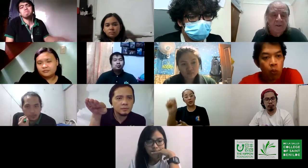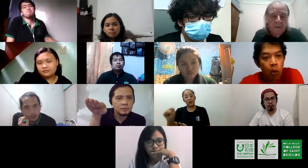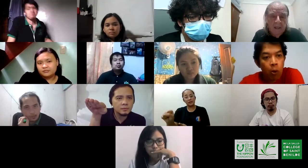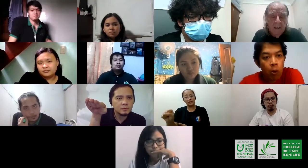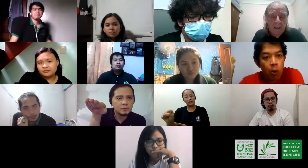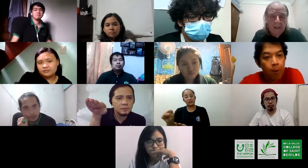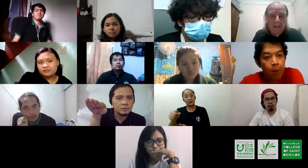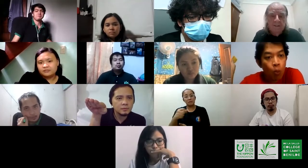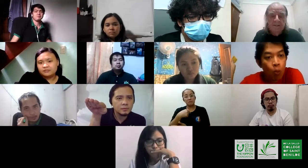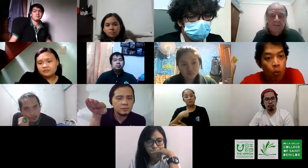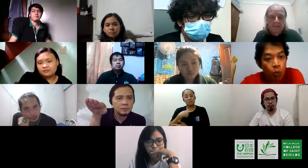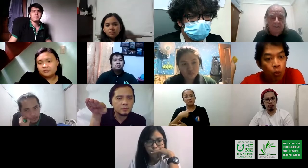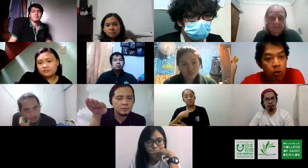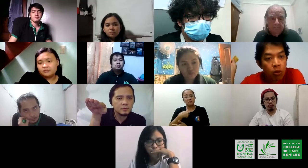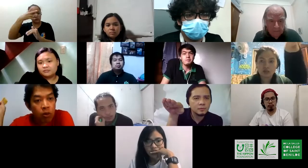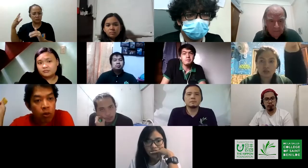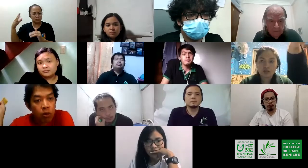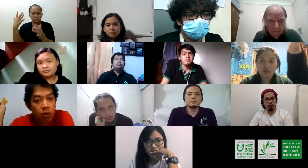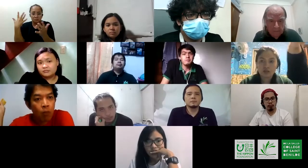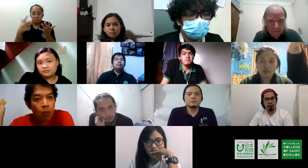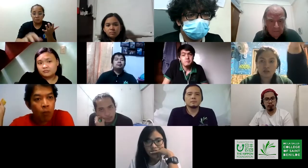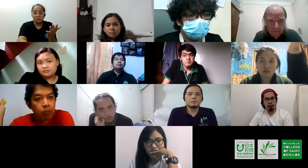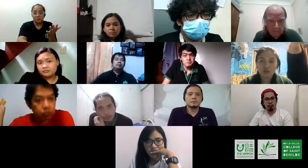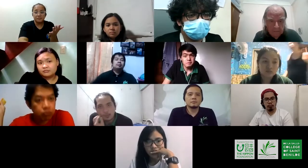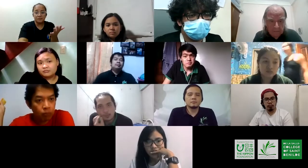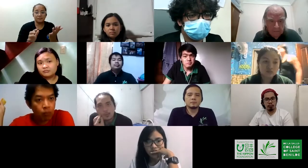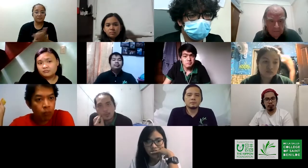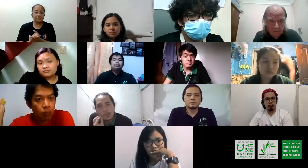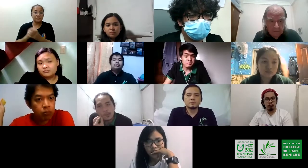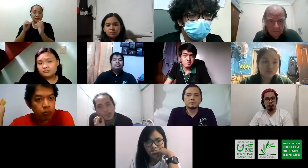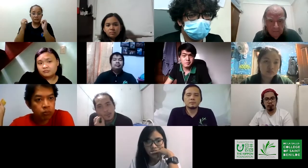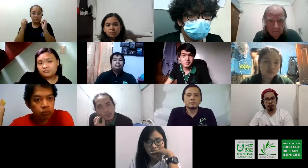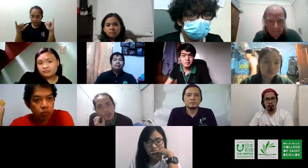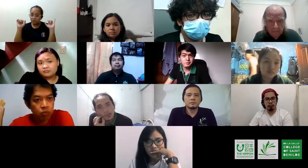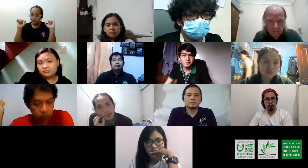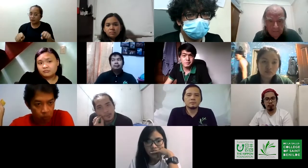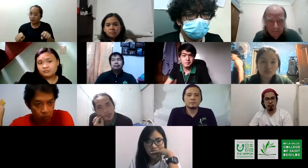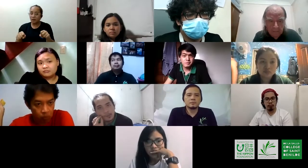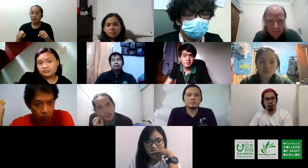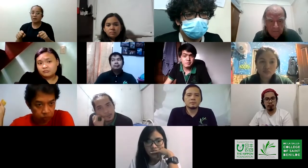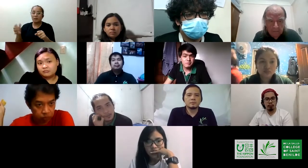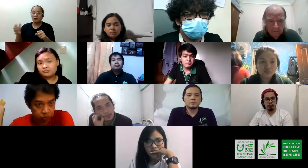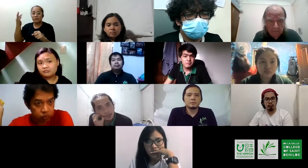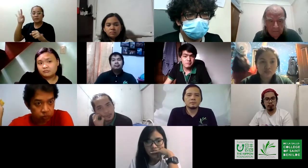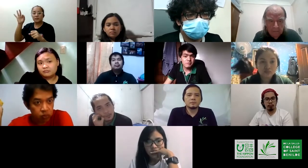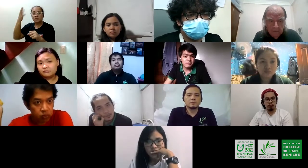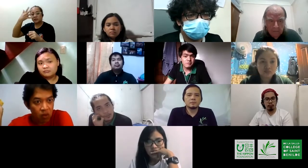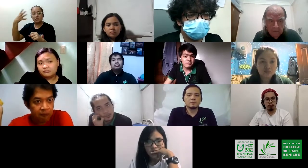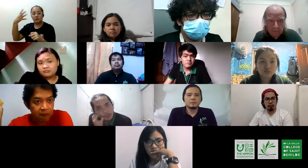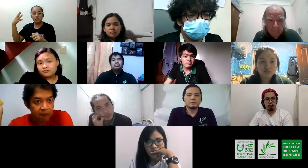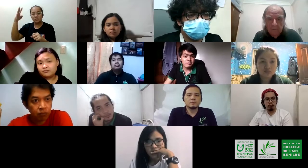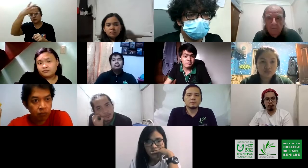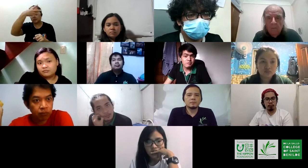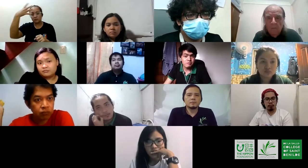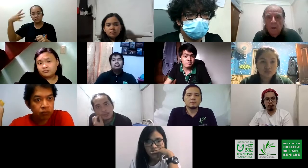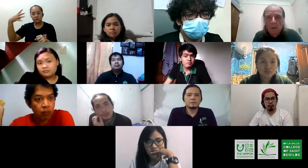So when he went to the US, he became American. Well, I don't know that. He